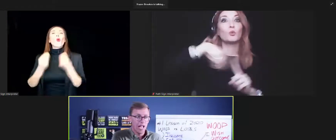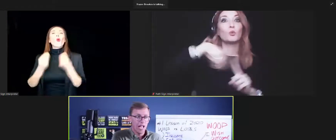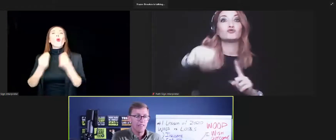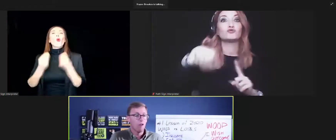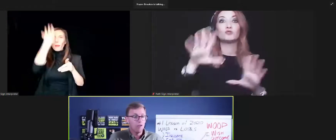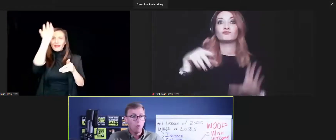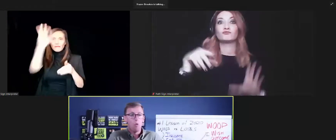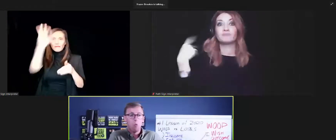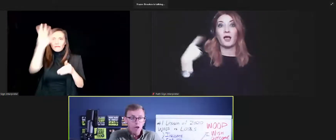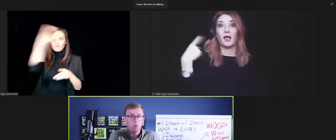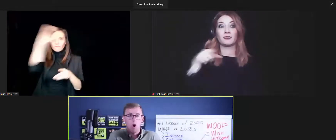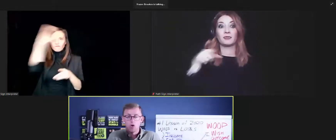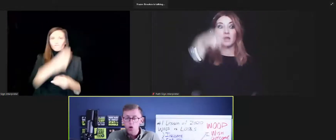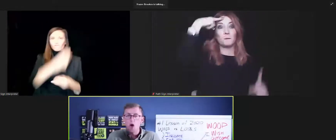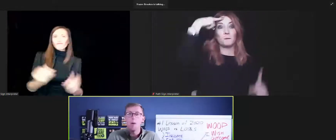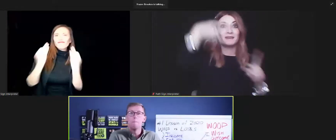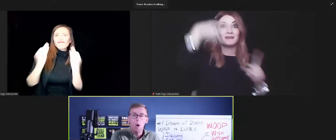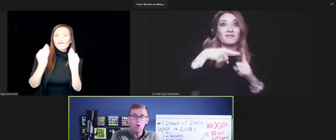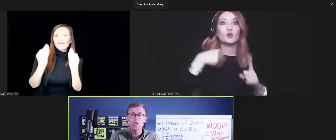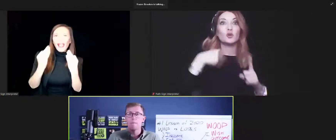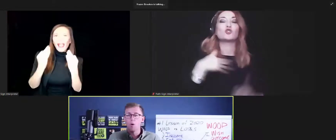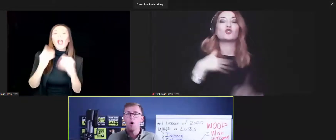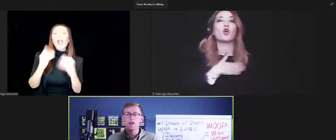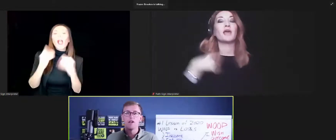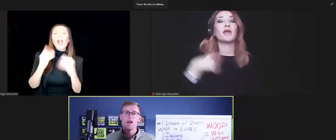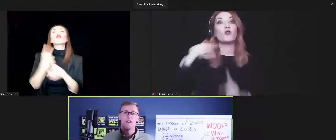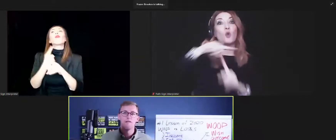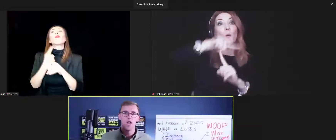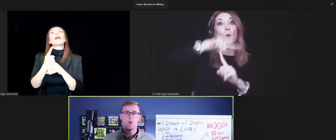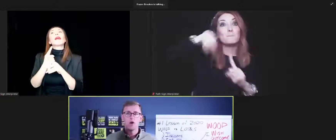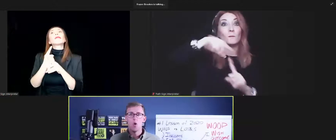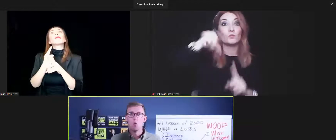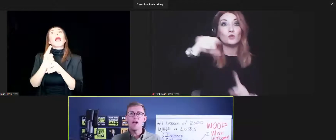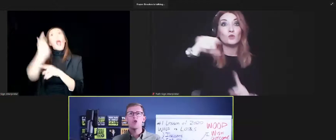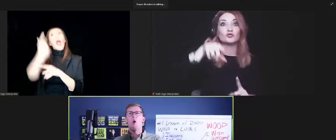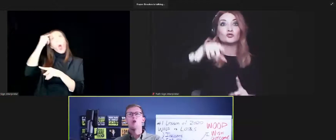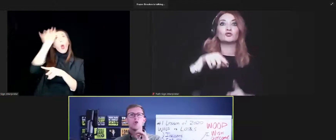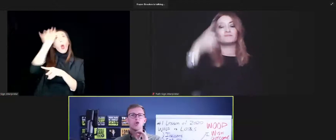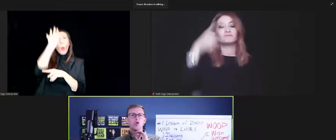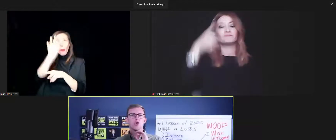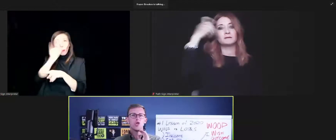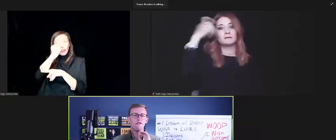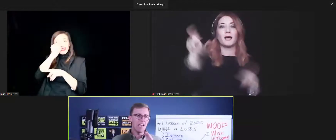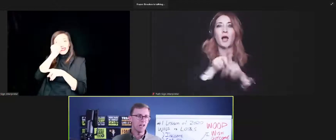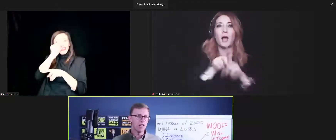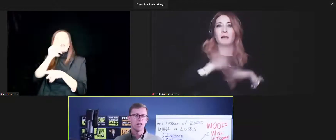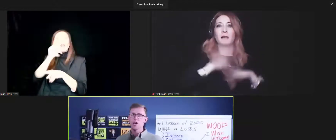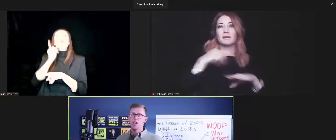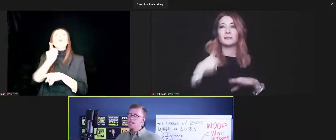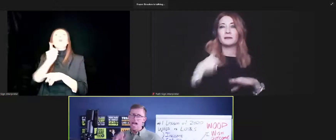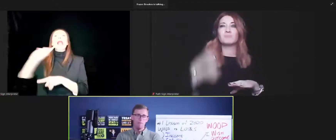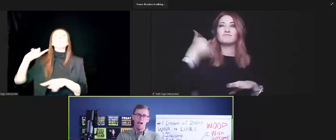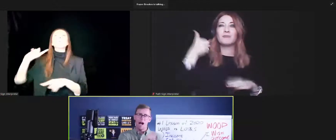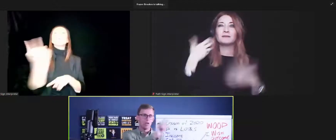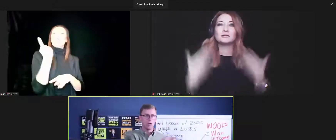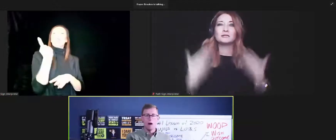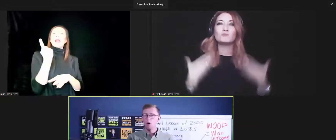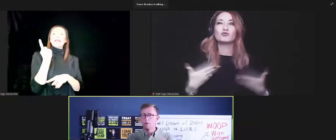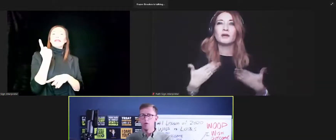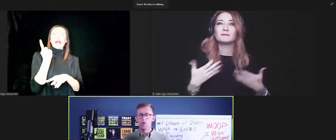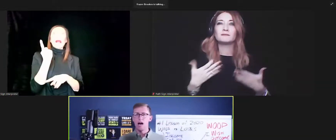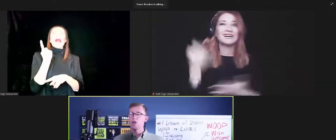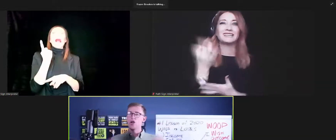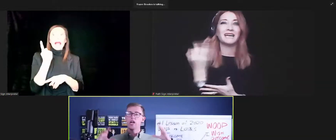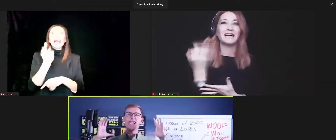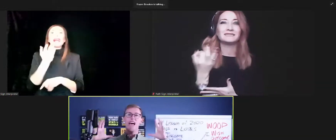stand out for you. Like, which ones are the most important for you? Which ones do you feel is, yeah, I'm going to do that one, I'm going to